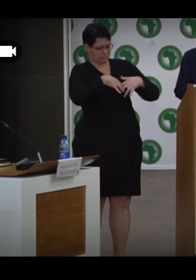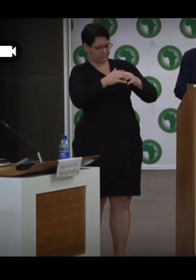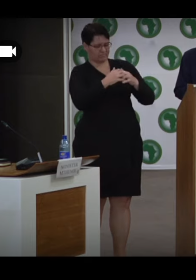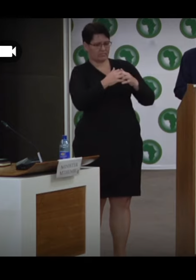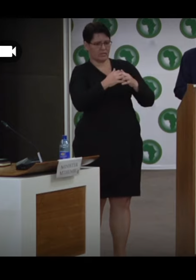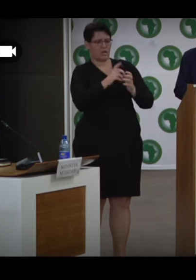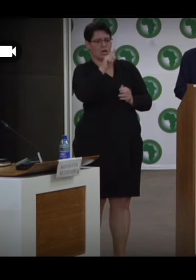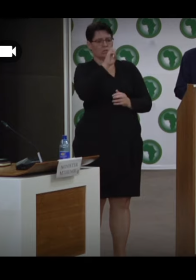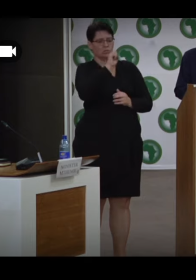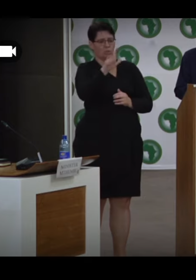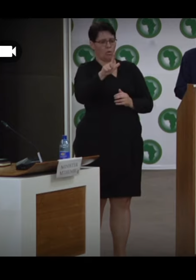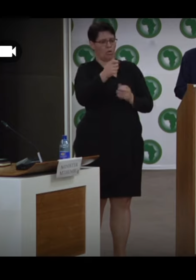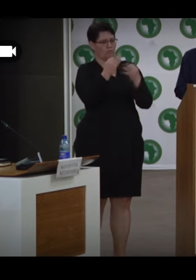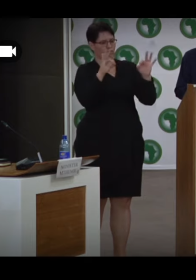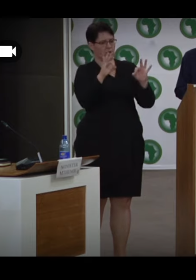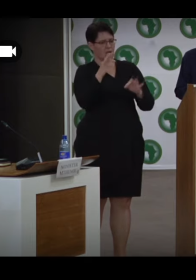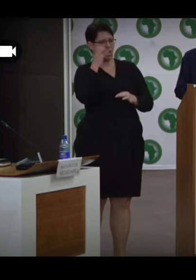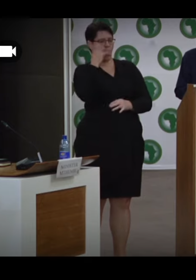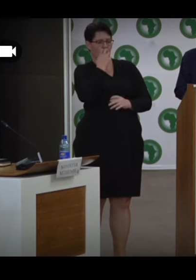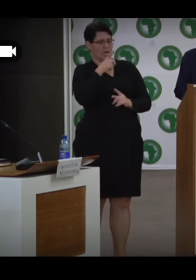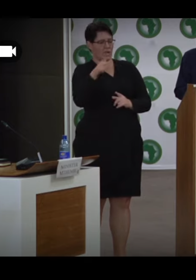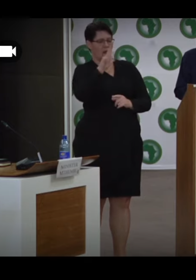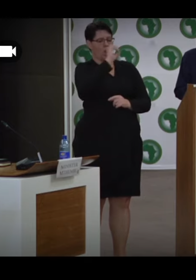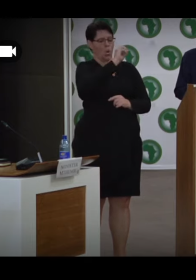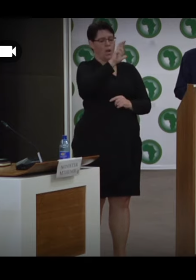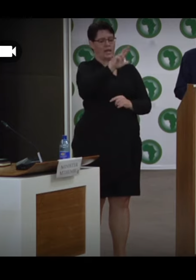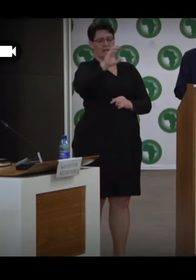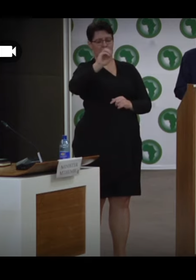a toll-free hotline,